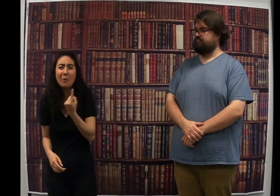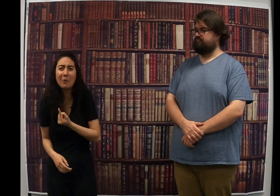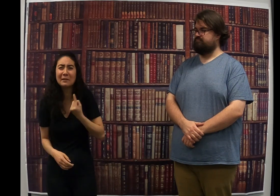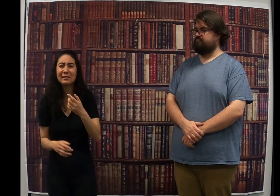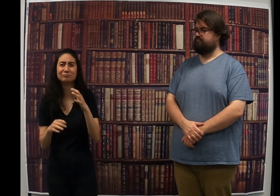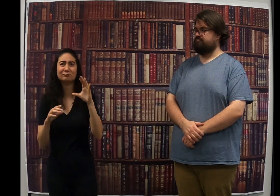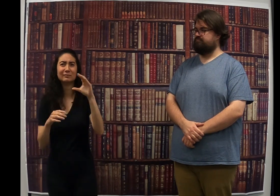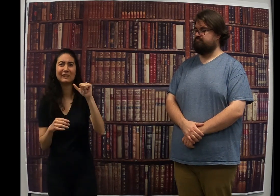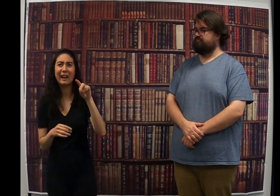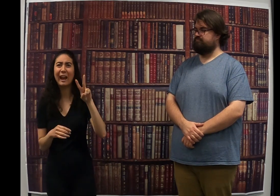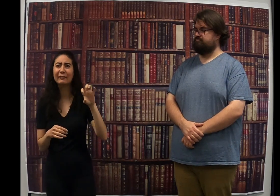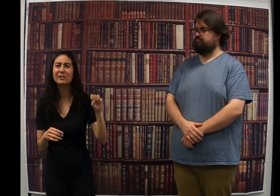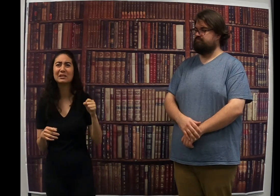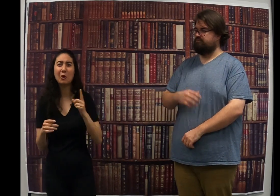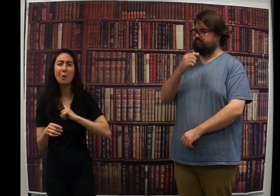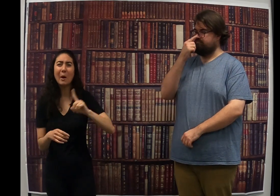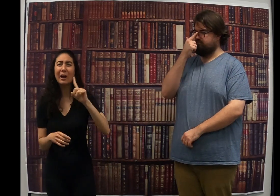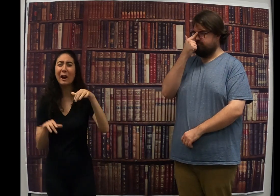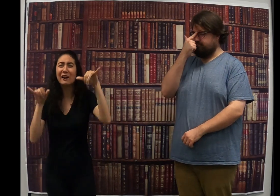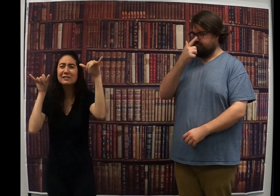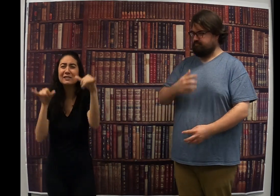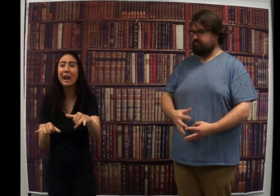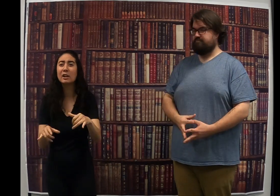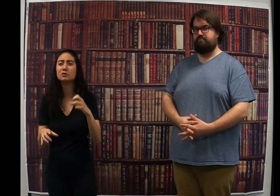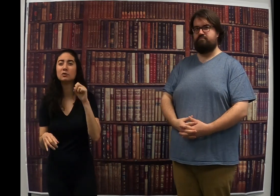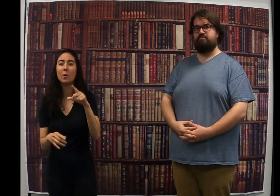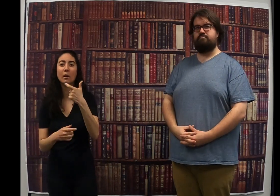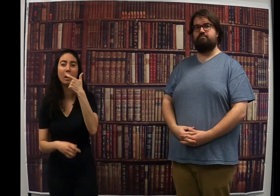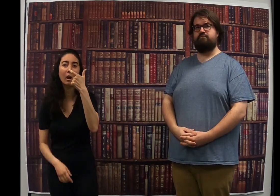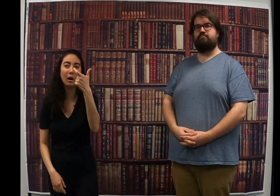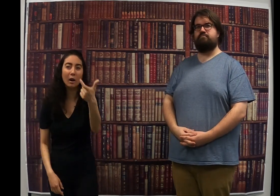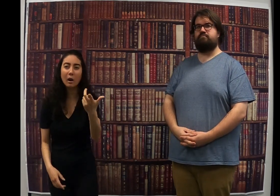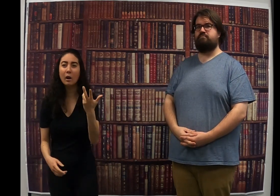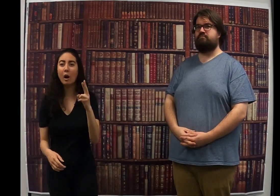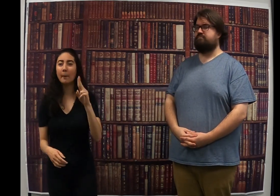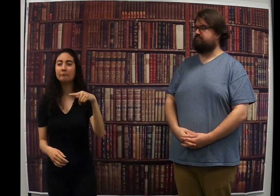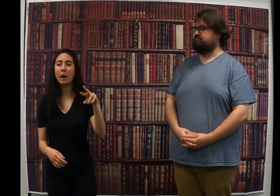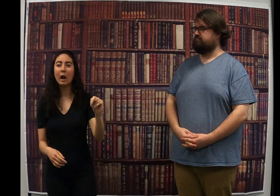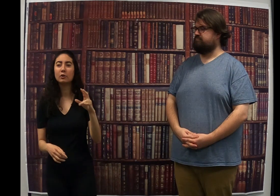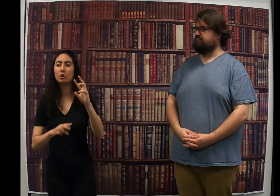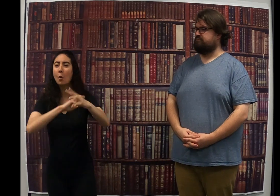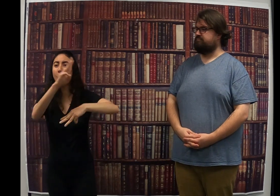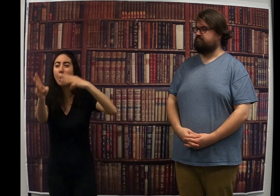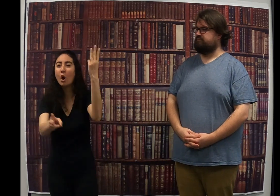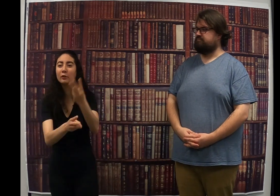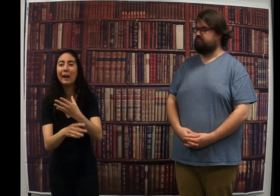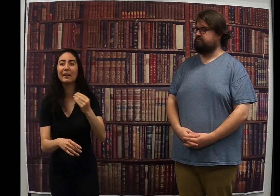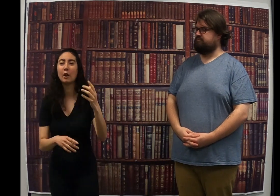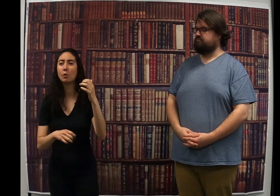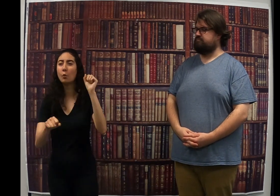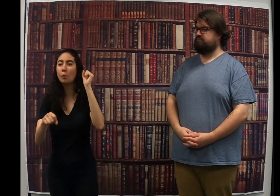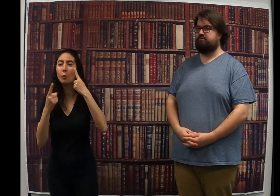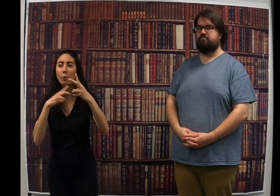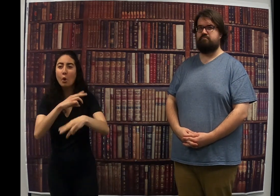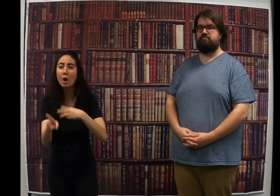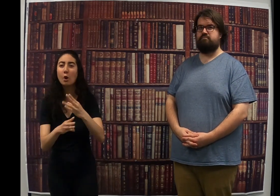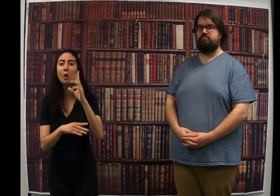caves, where I stayed to gaze upon the world, and the world could not gaze upon me any longer. But